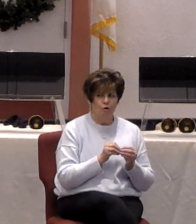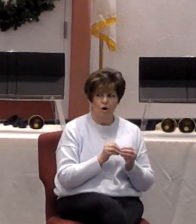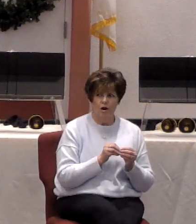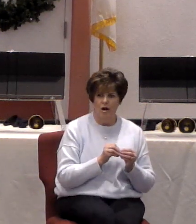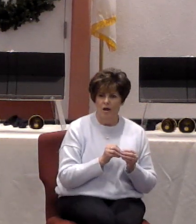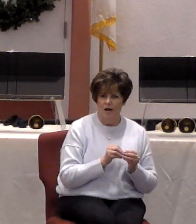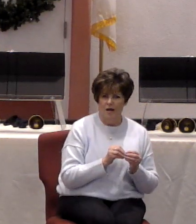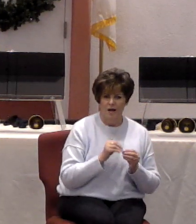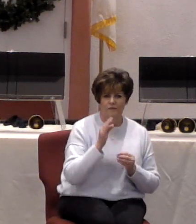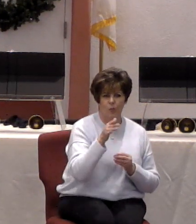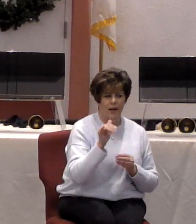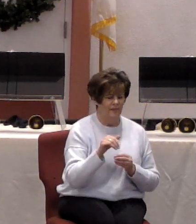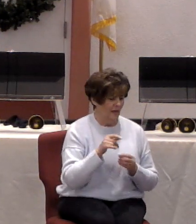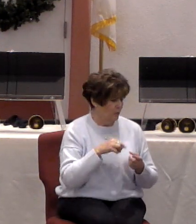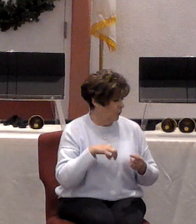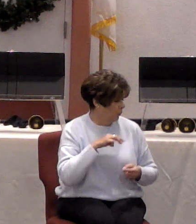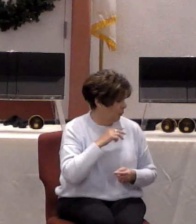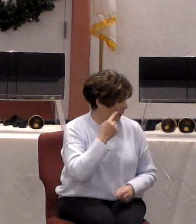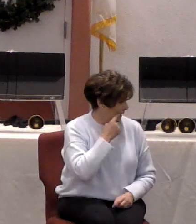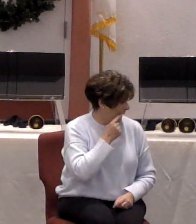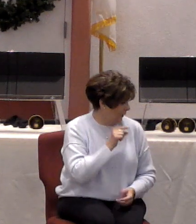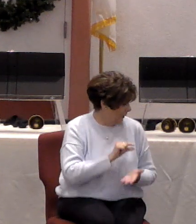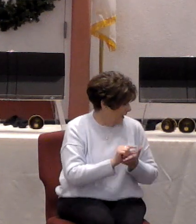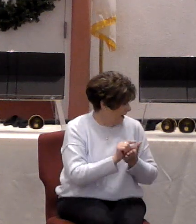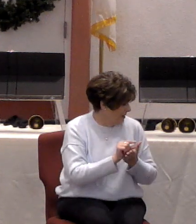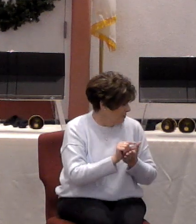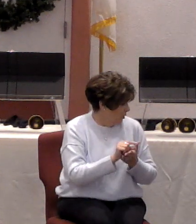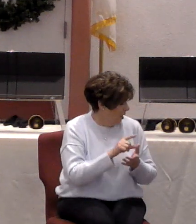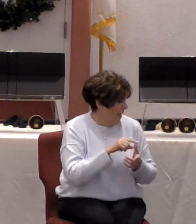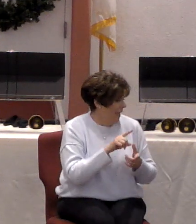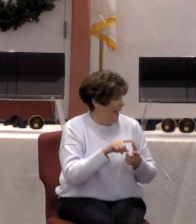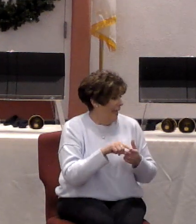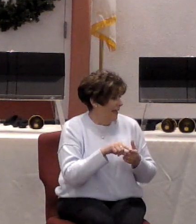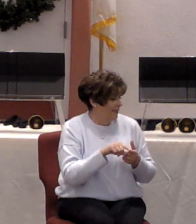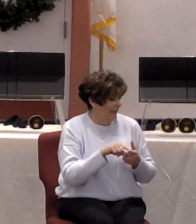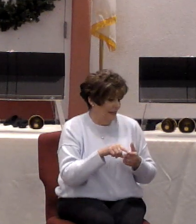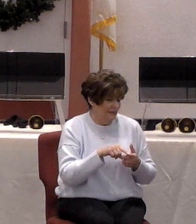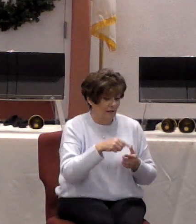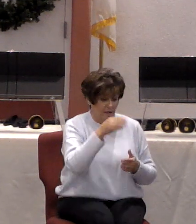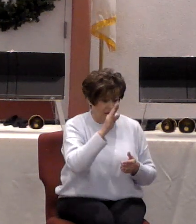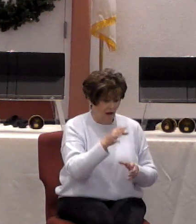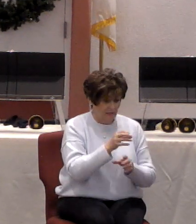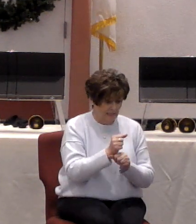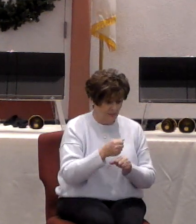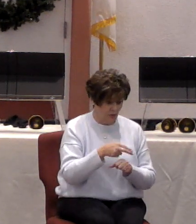other doors now are in front of you. And step by step, God begins to use you in your life to reach the world that is around